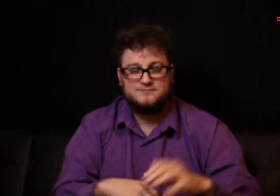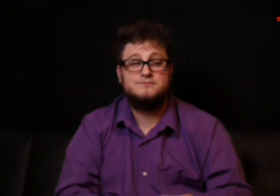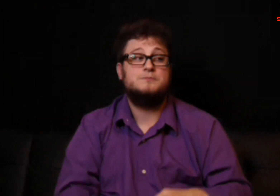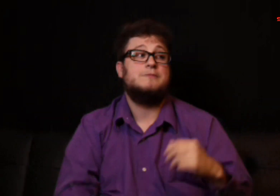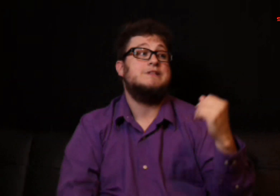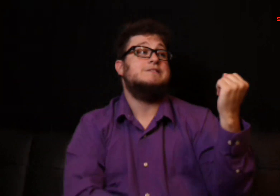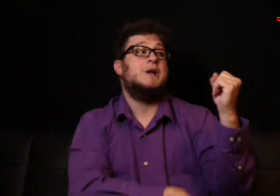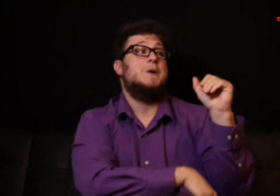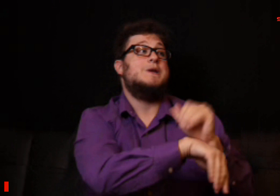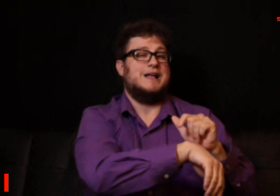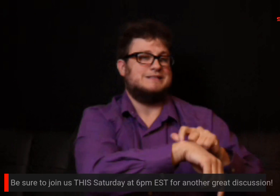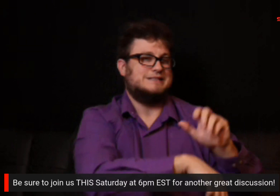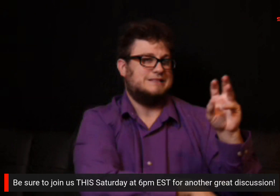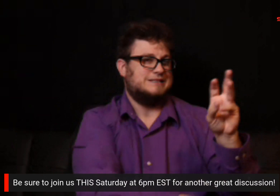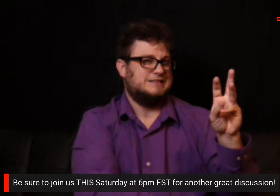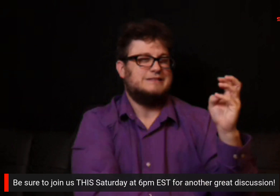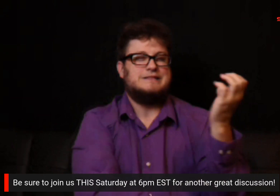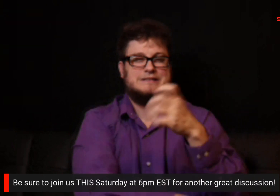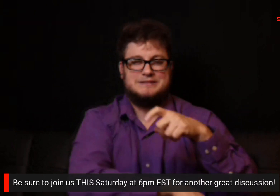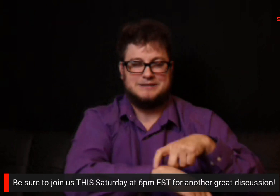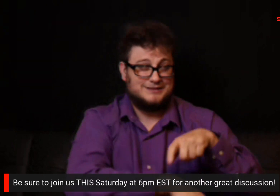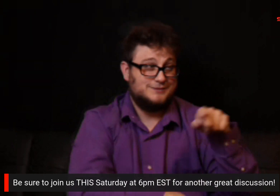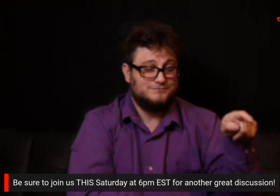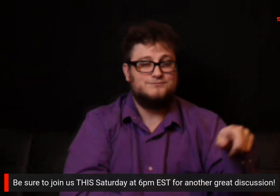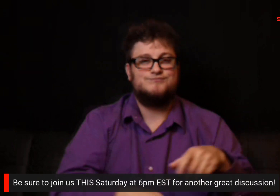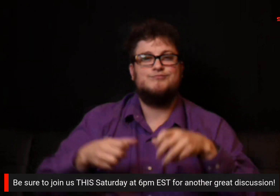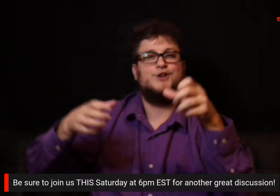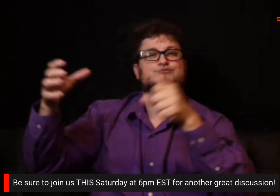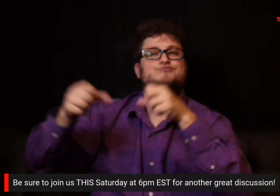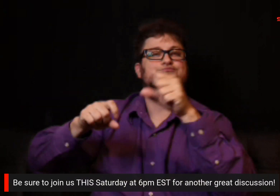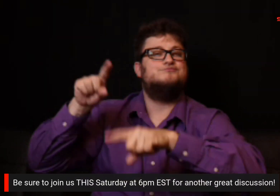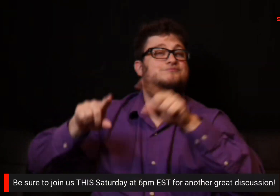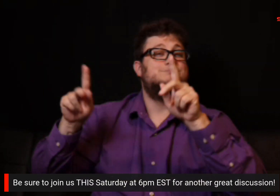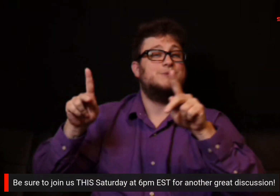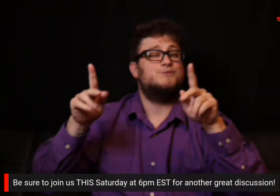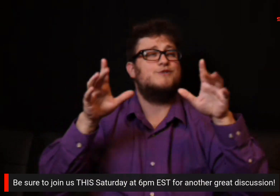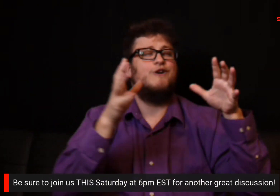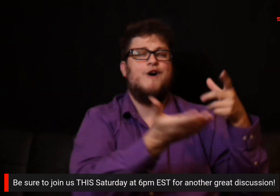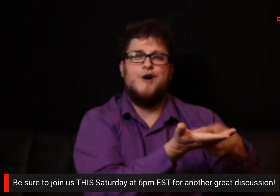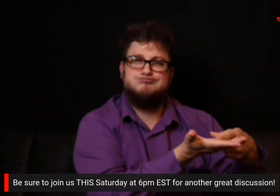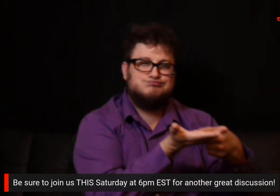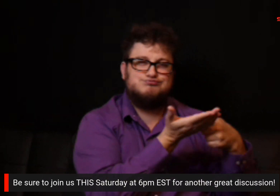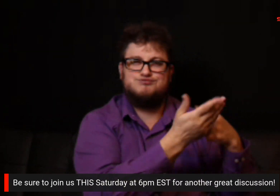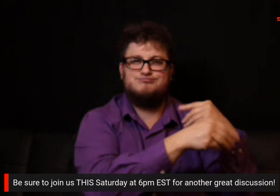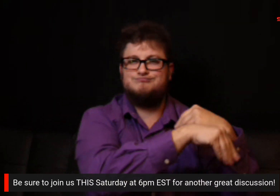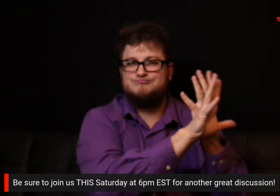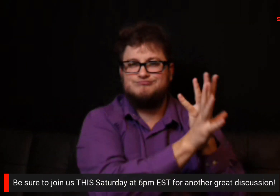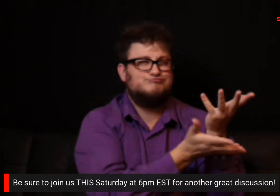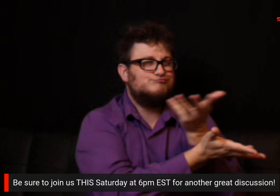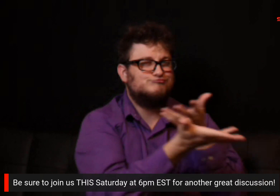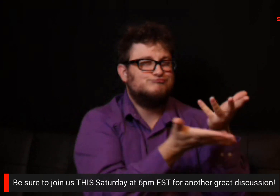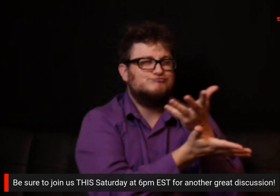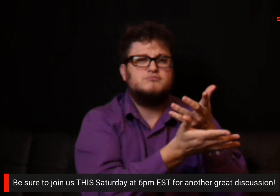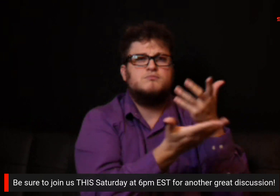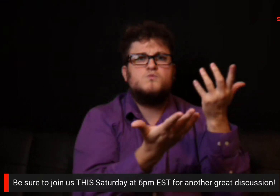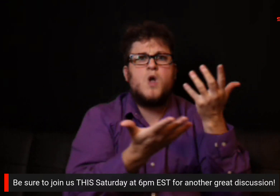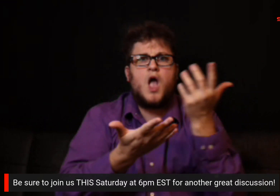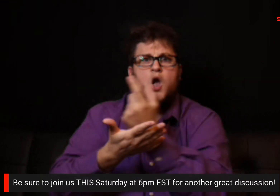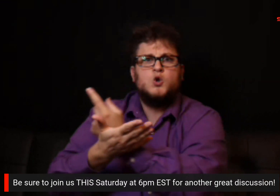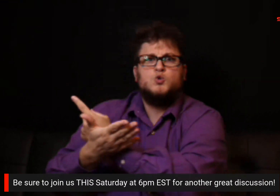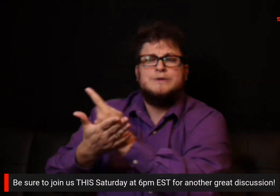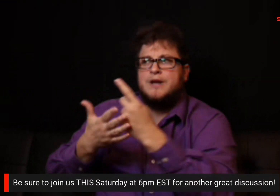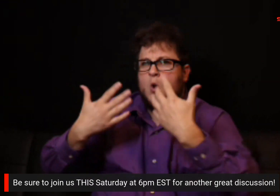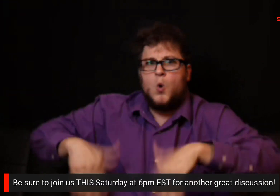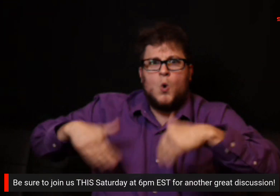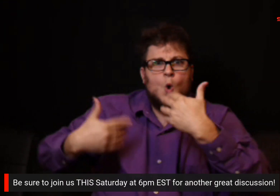then this Saturday at 6 p.m. Eastern Time join us for a live panel of